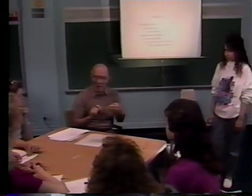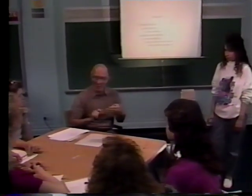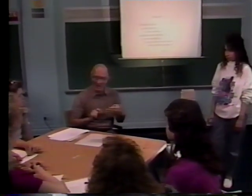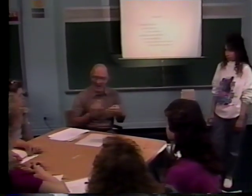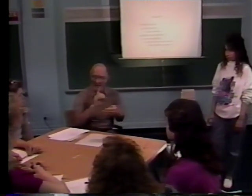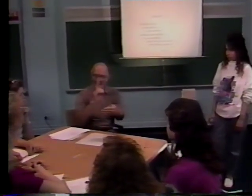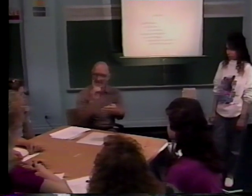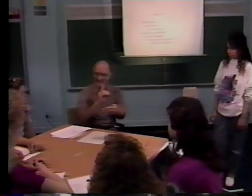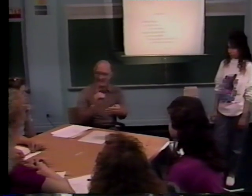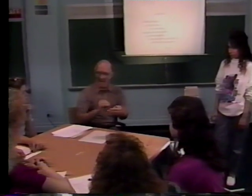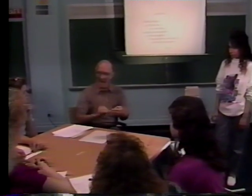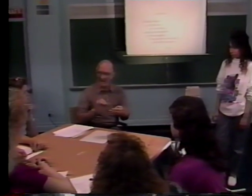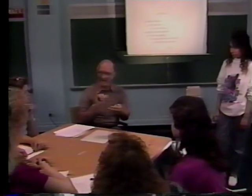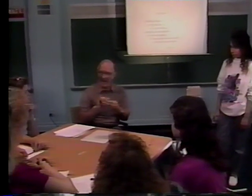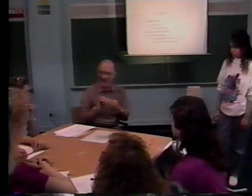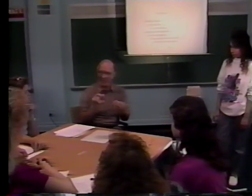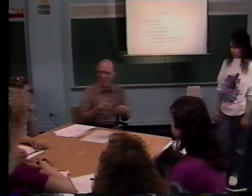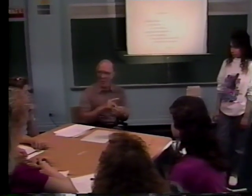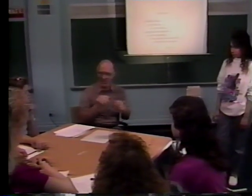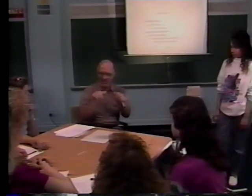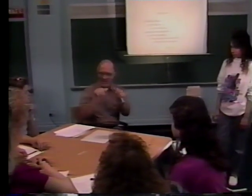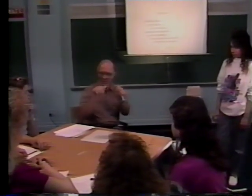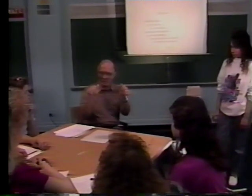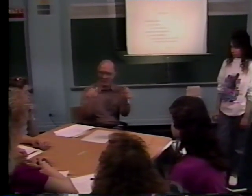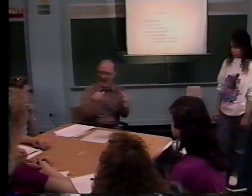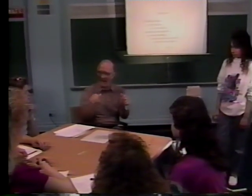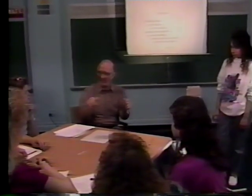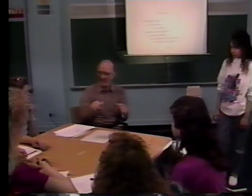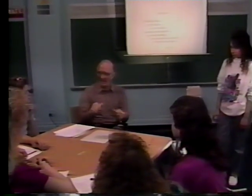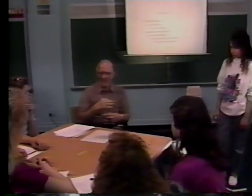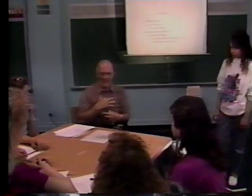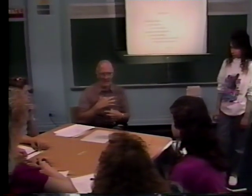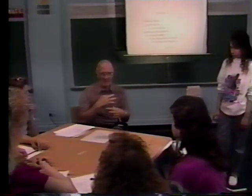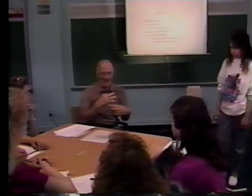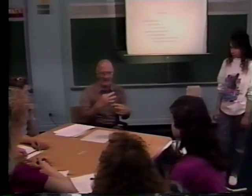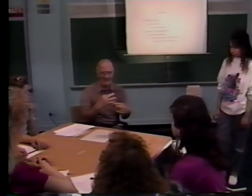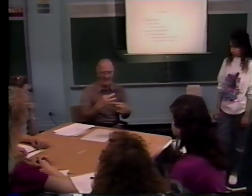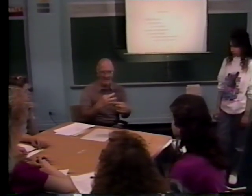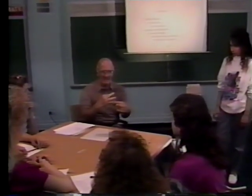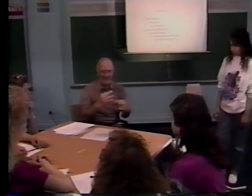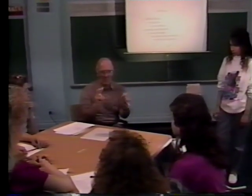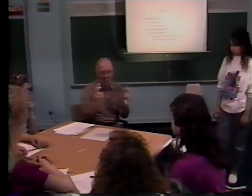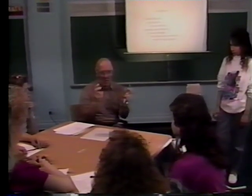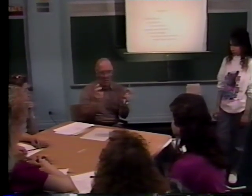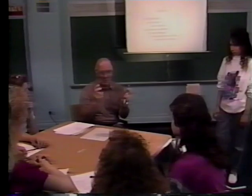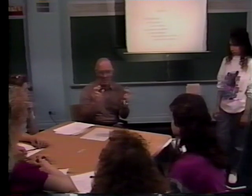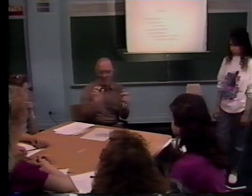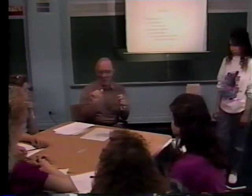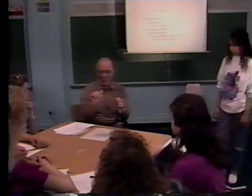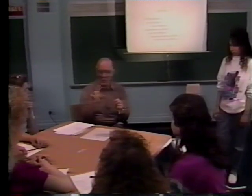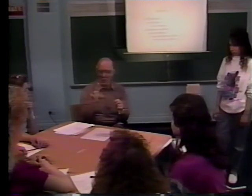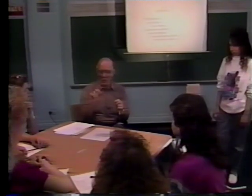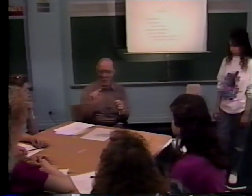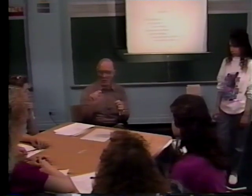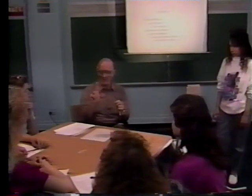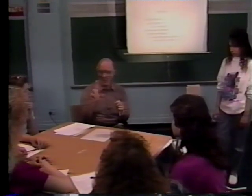wrote and designed that poem. The shape, very interesting. Quote,